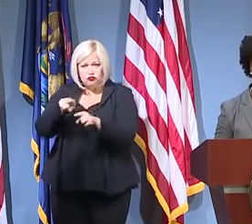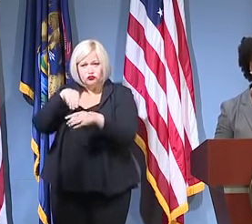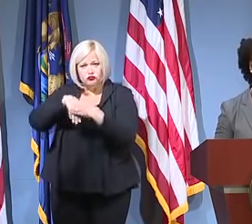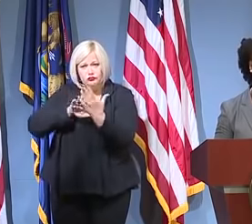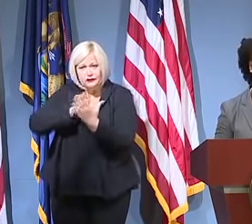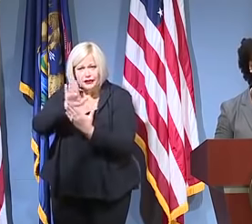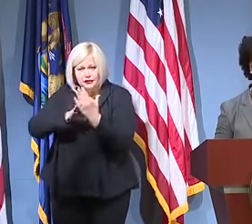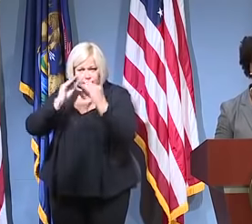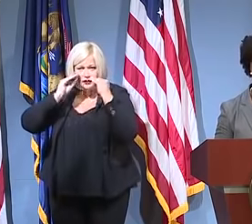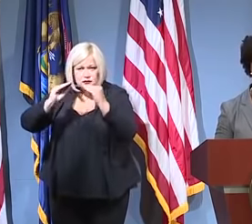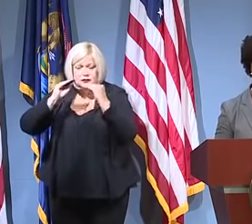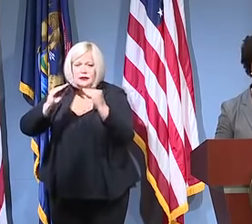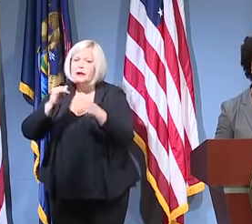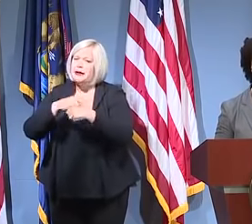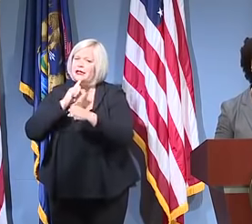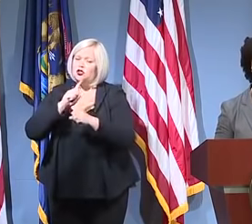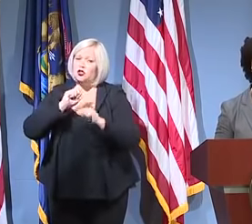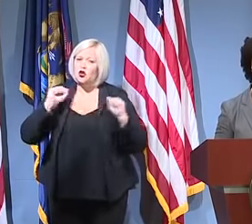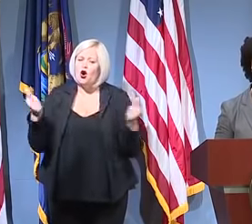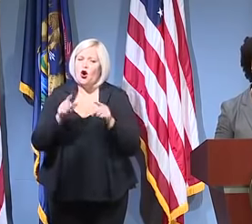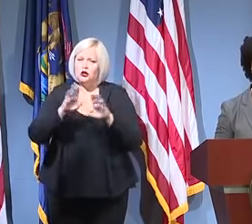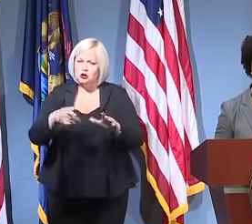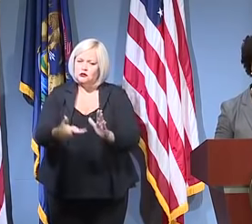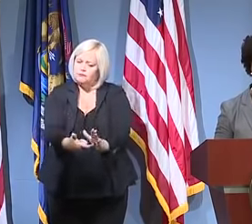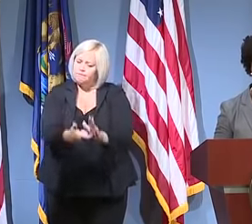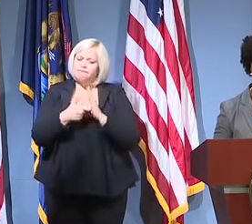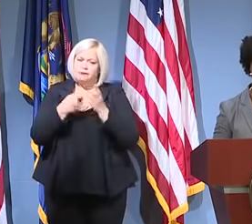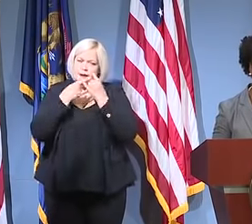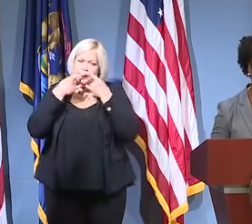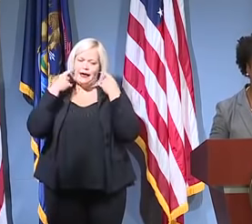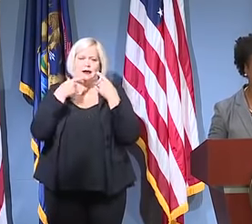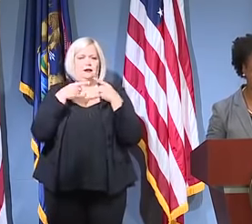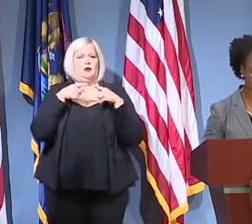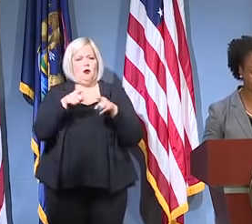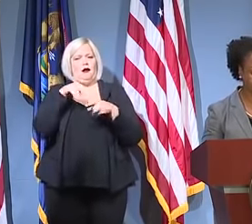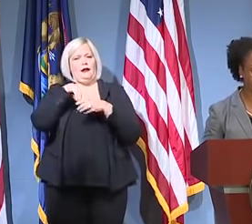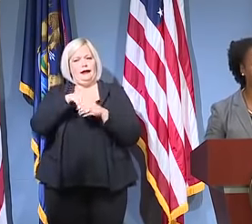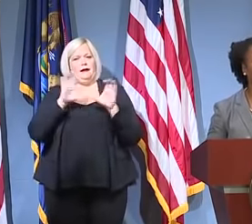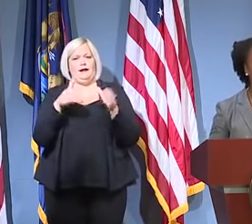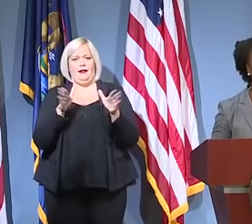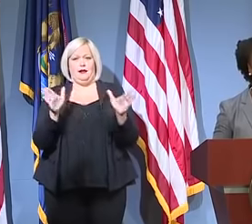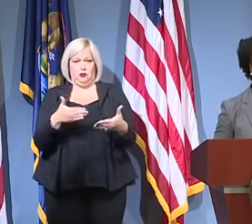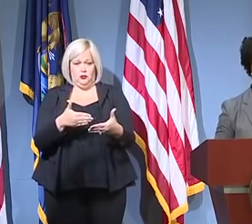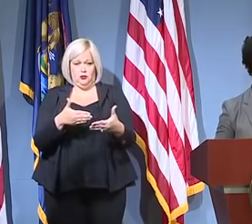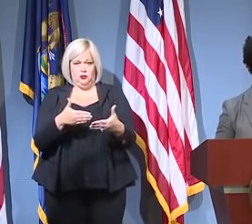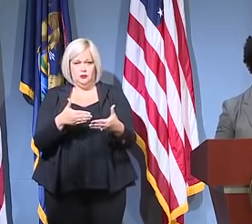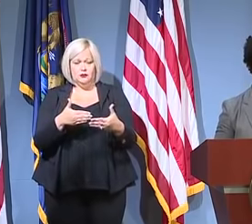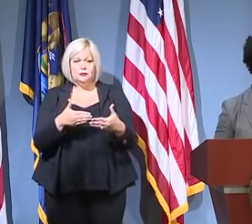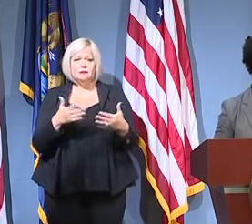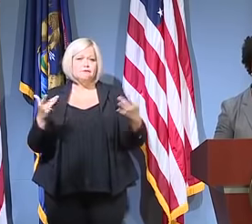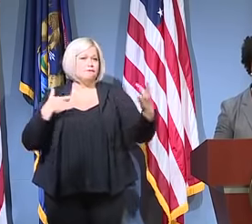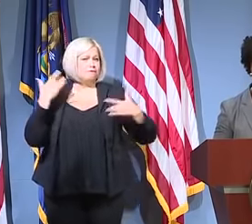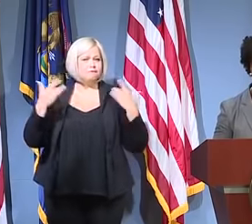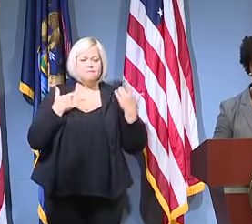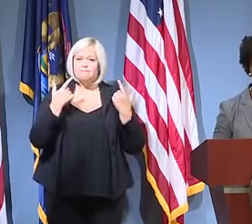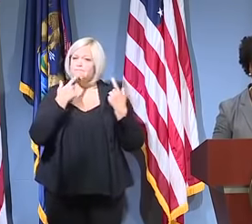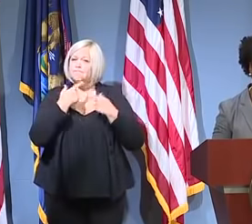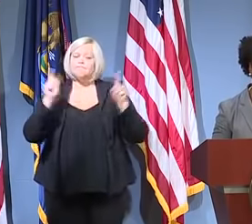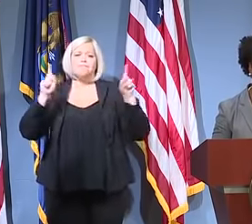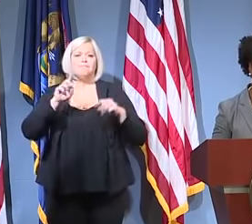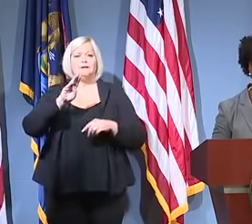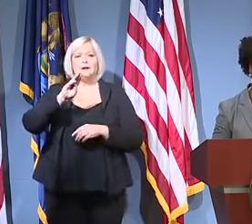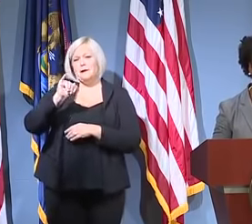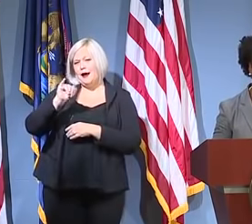mandate masks for children of all ages, even in a classroom setting. I'm excited that we are announcing the My Mask